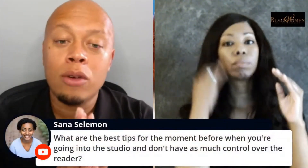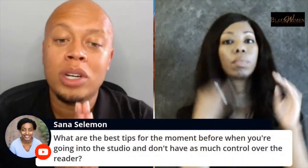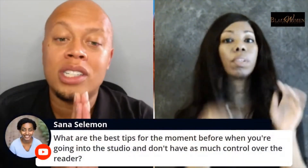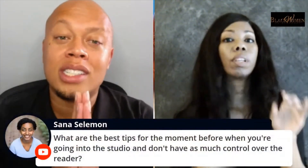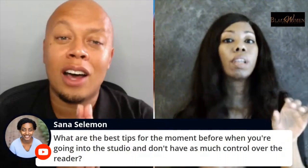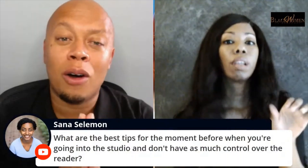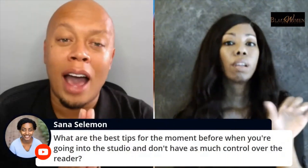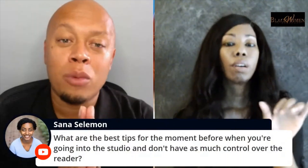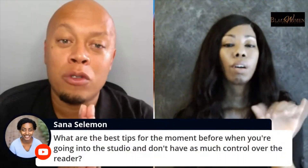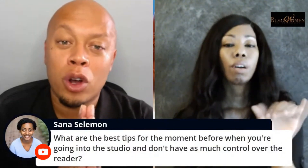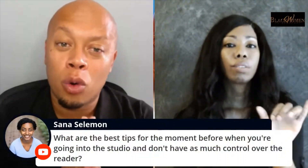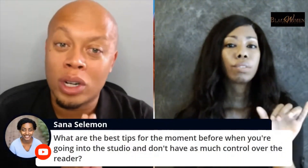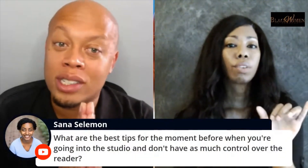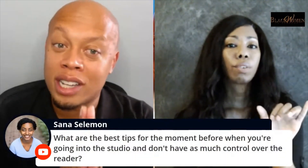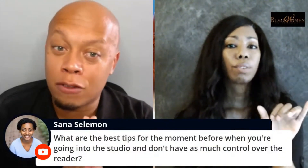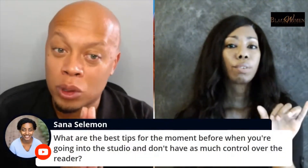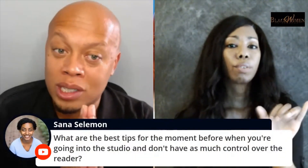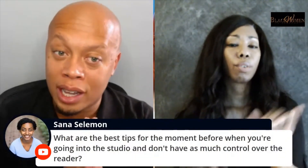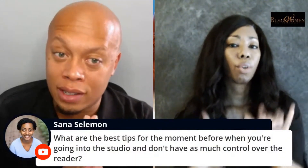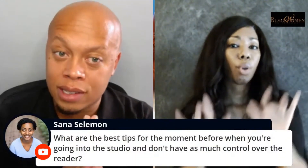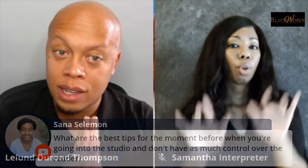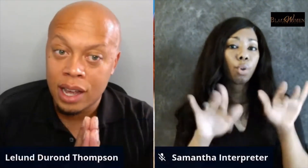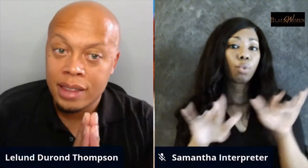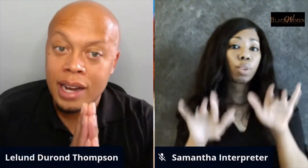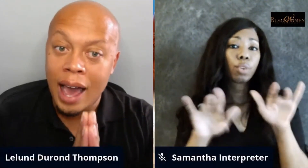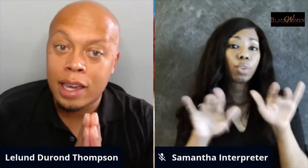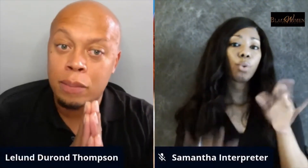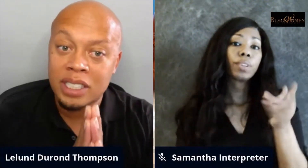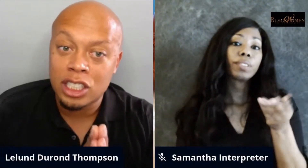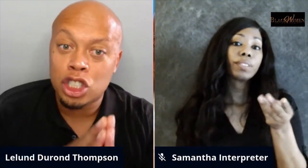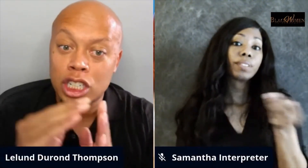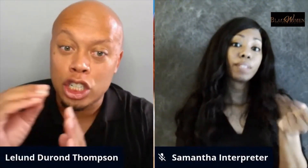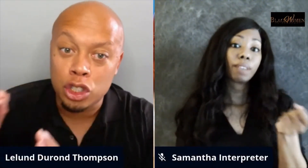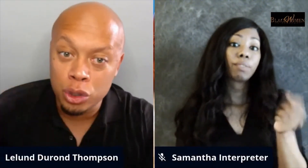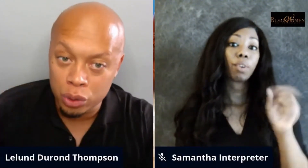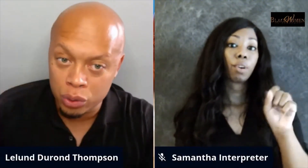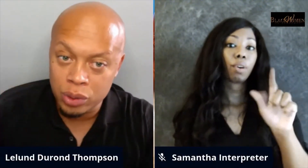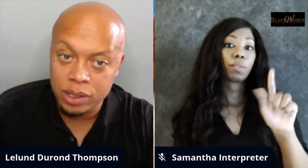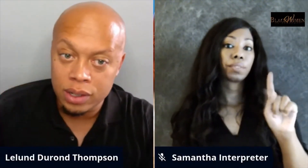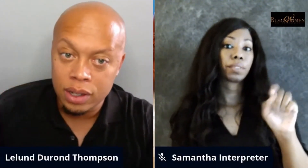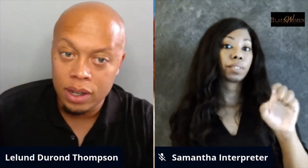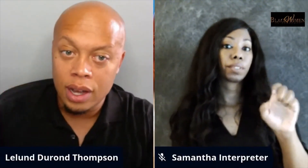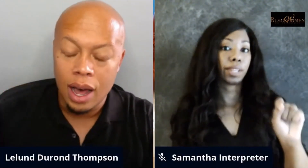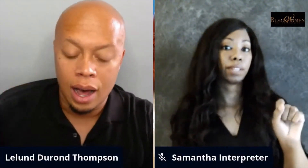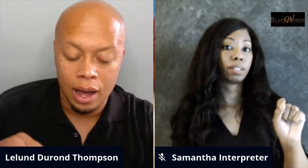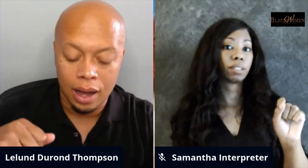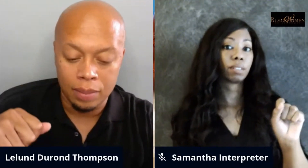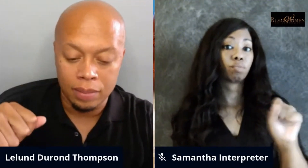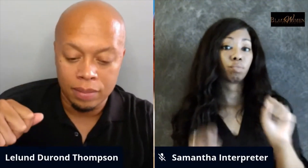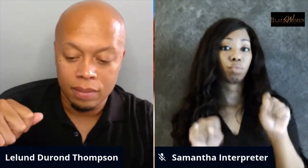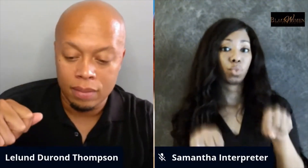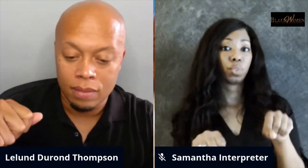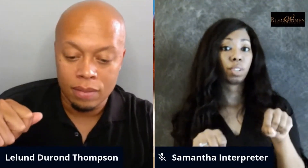Also, I would record several slates that I could potentially use